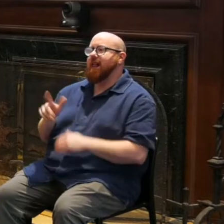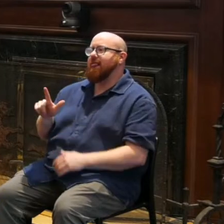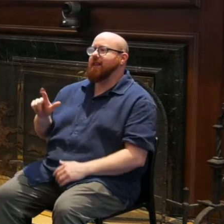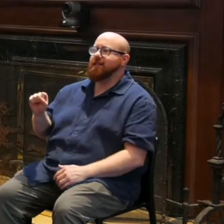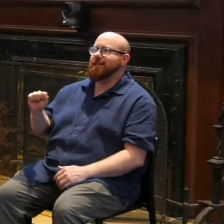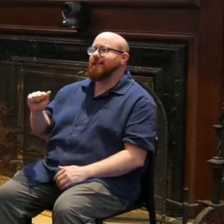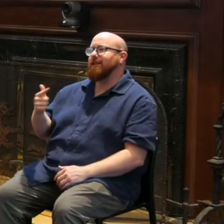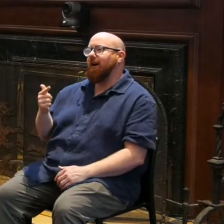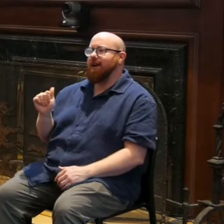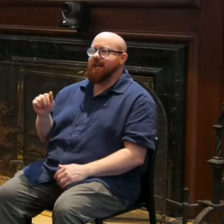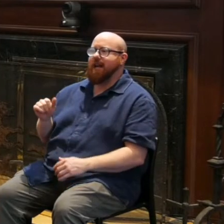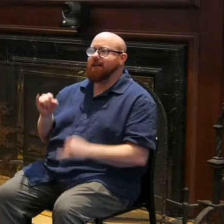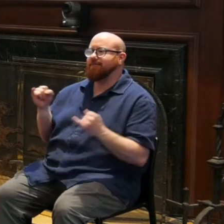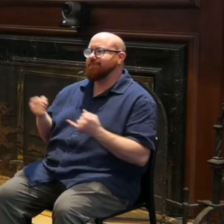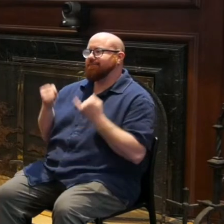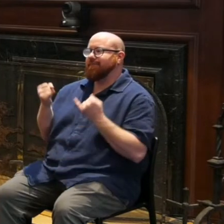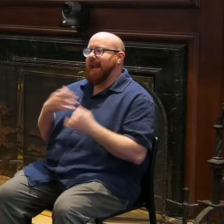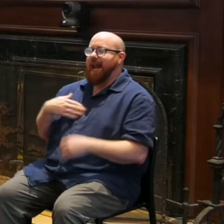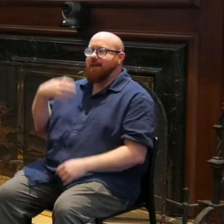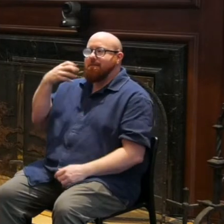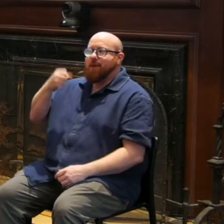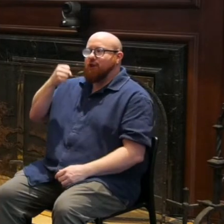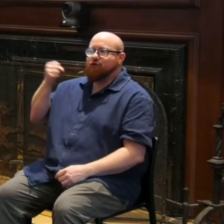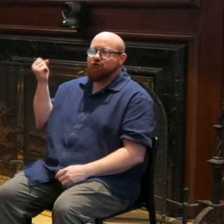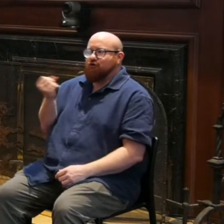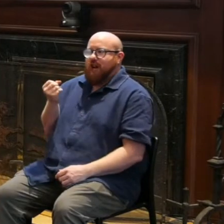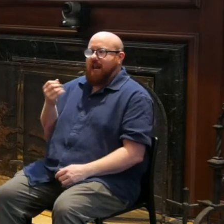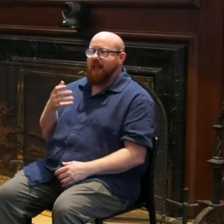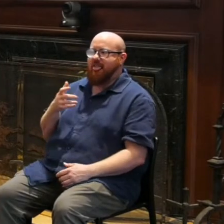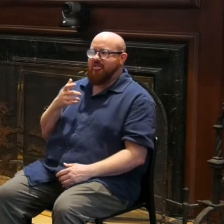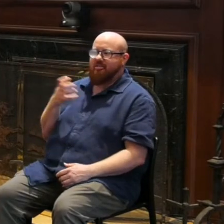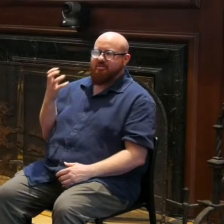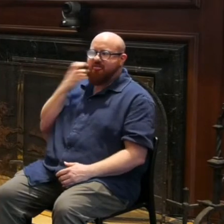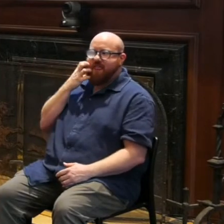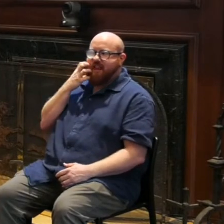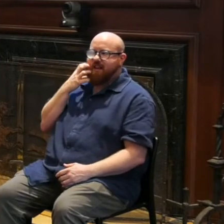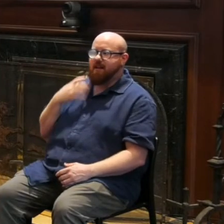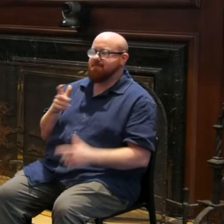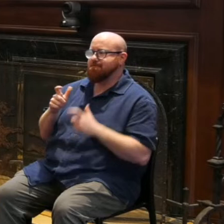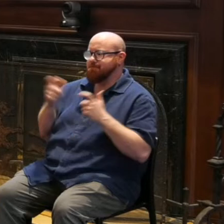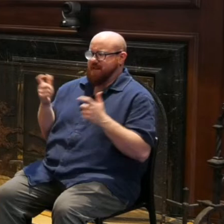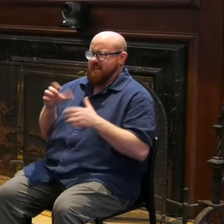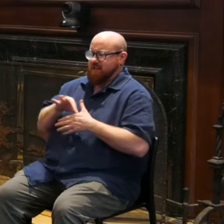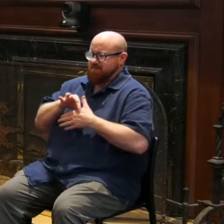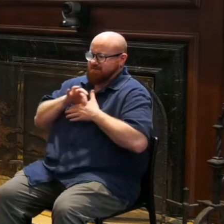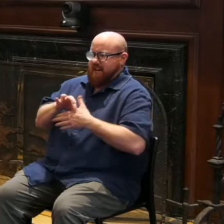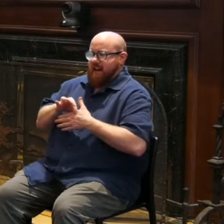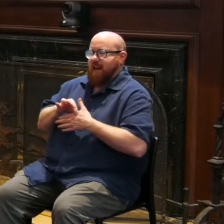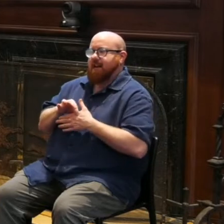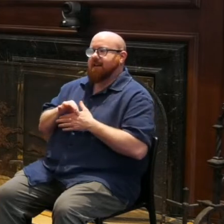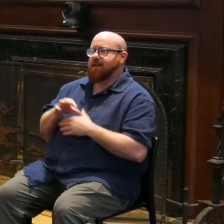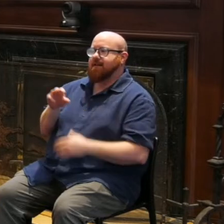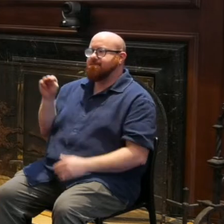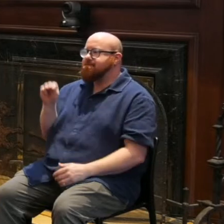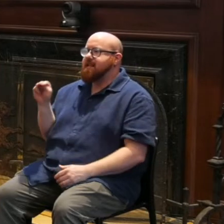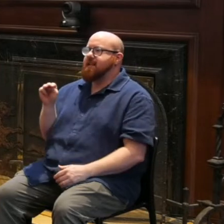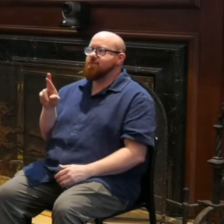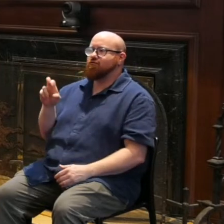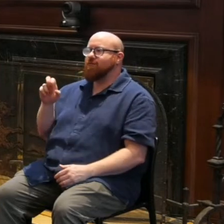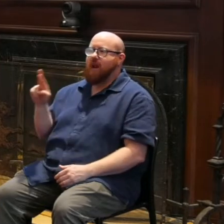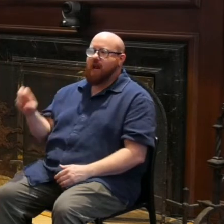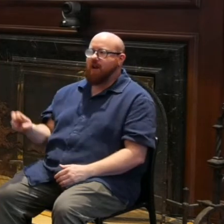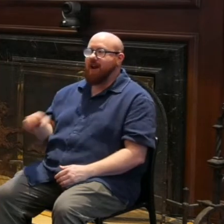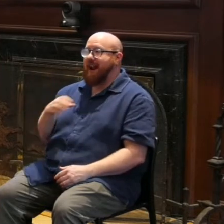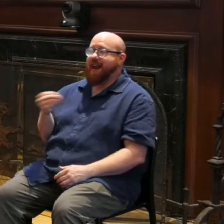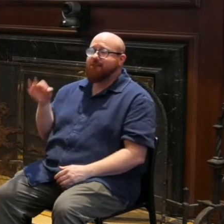so thick and big juicy ribeye steaks, medium rare, and French fries sprinkled